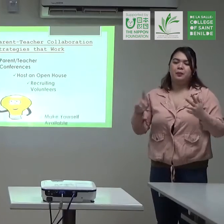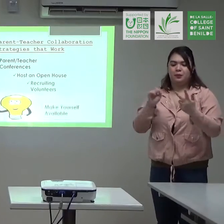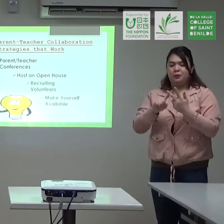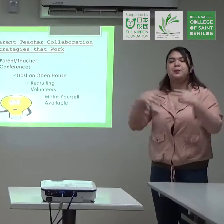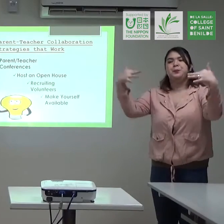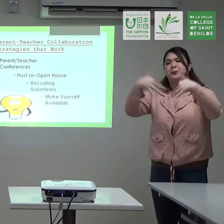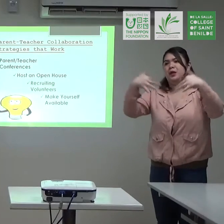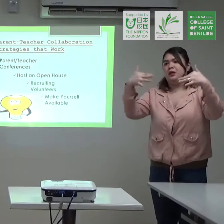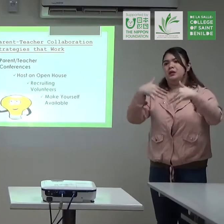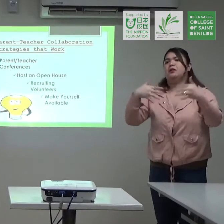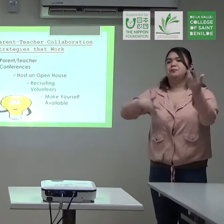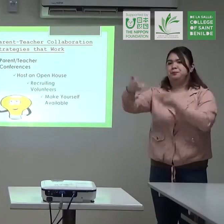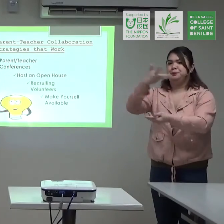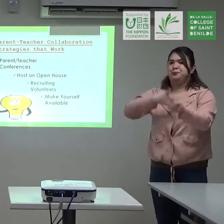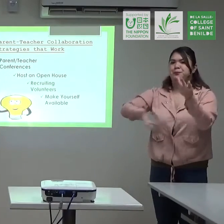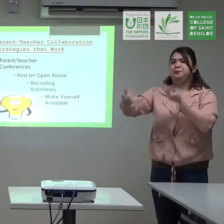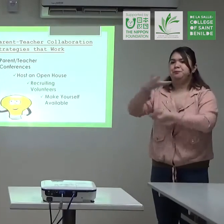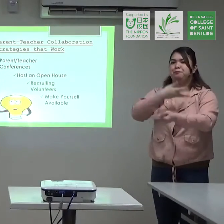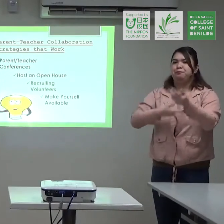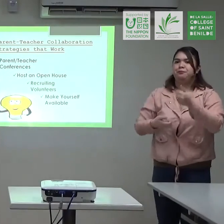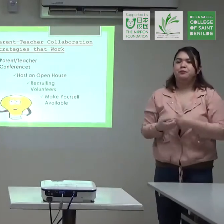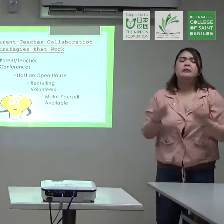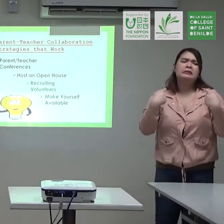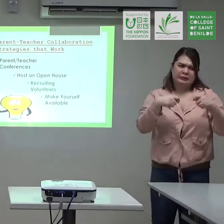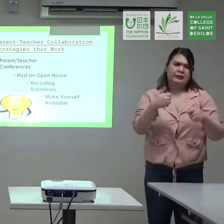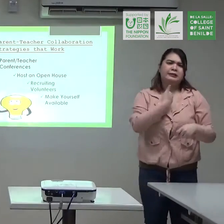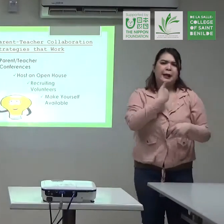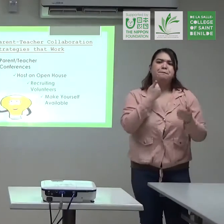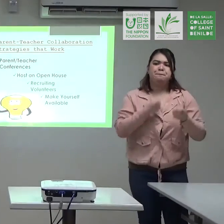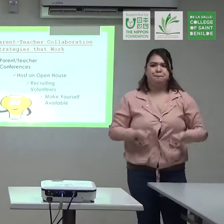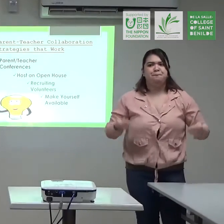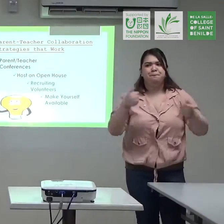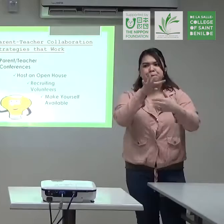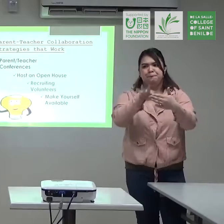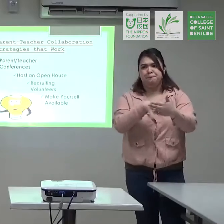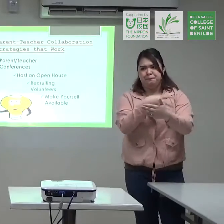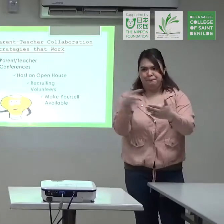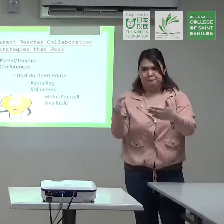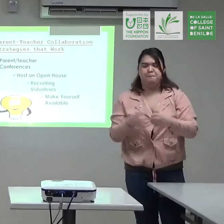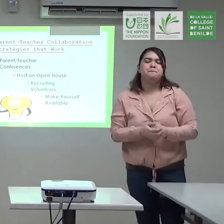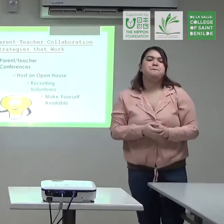conferences. Make yourself available. You know,